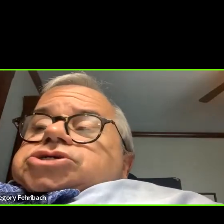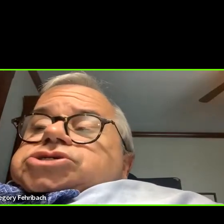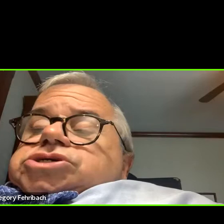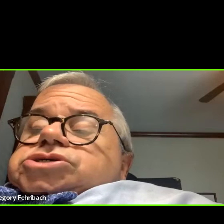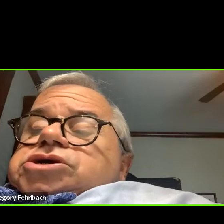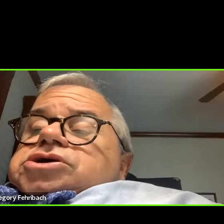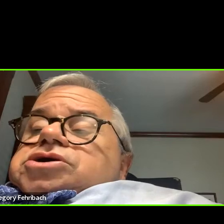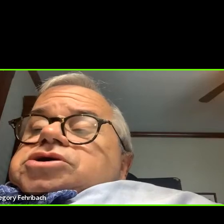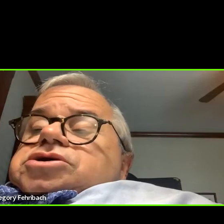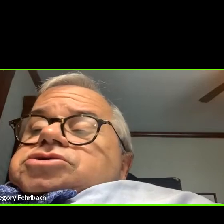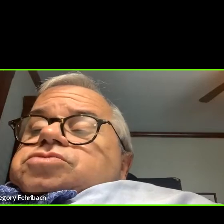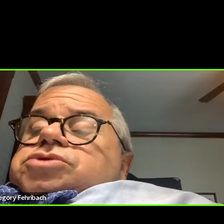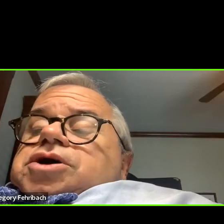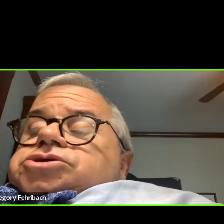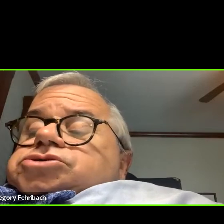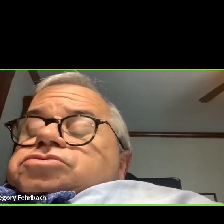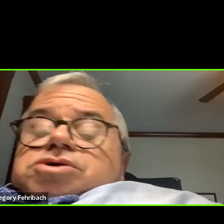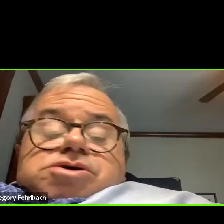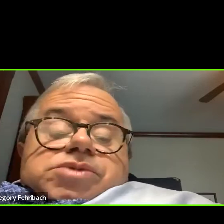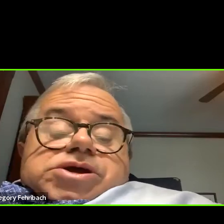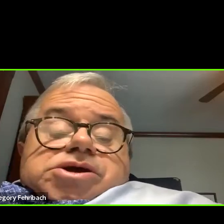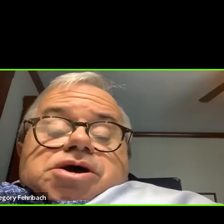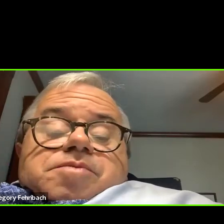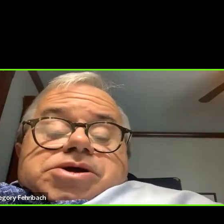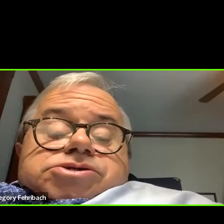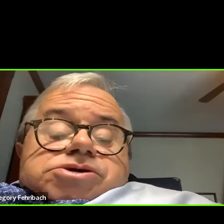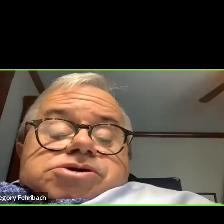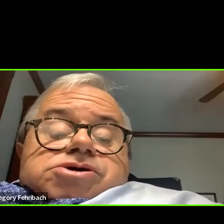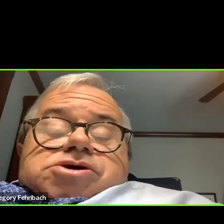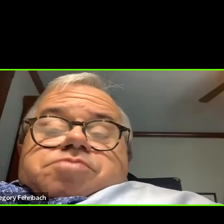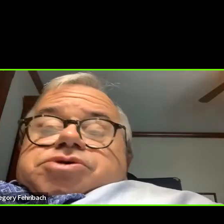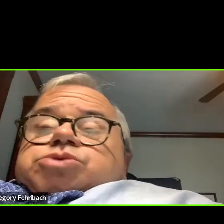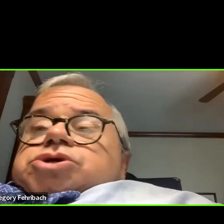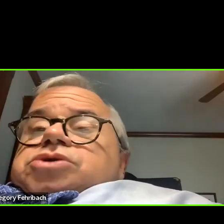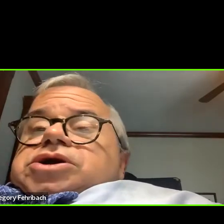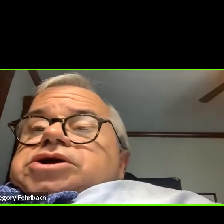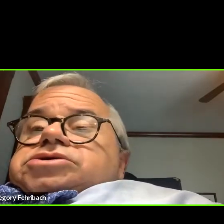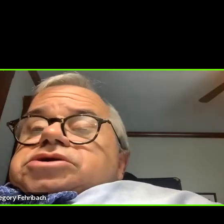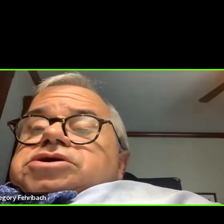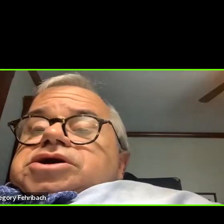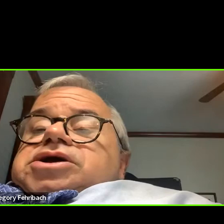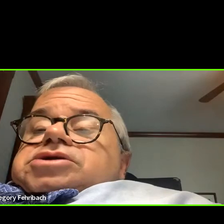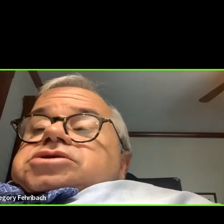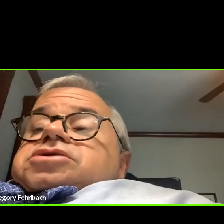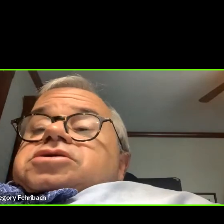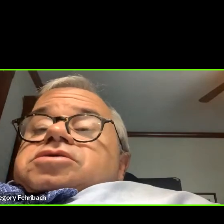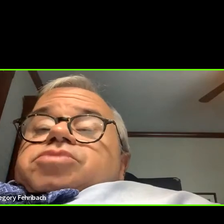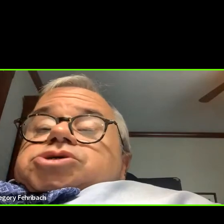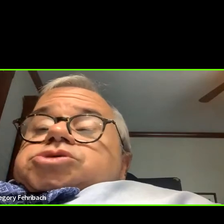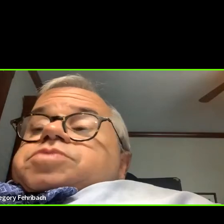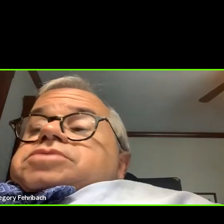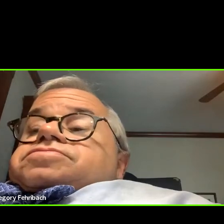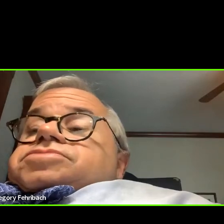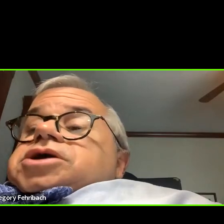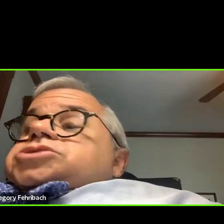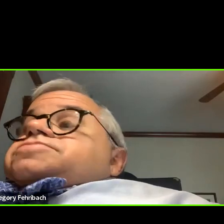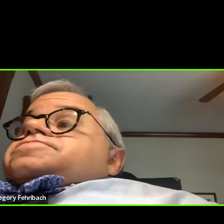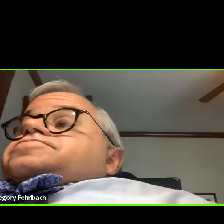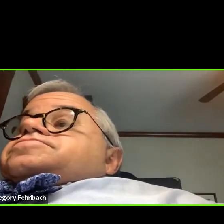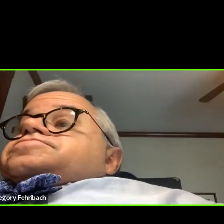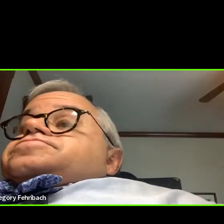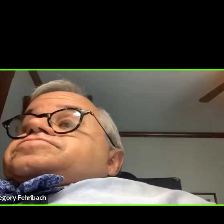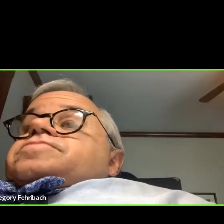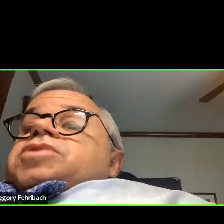federal agencies that would like to make comment? Please raise your hand and participate.